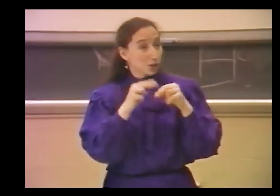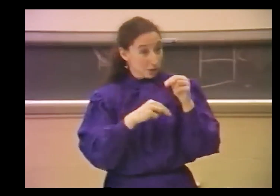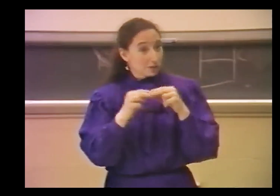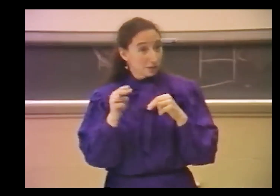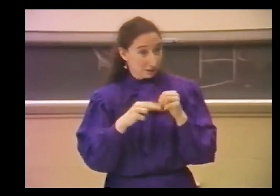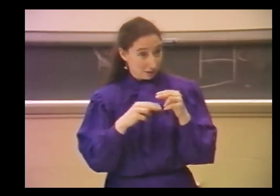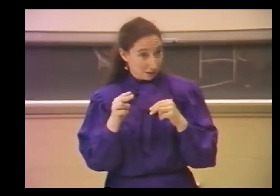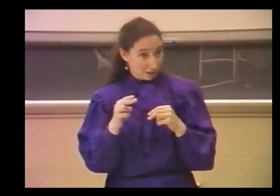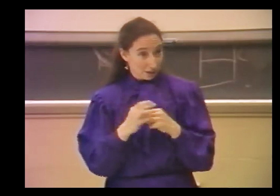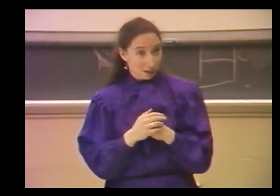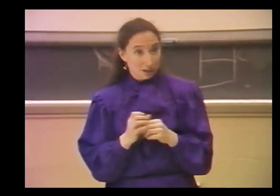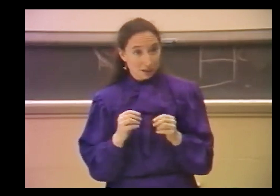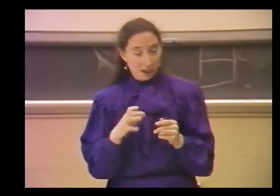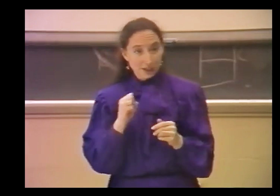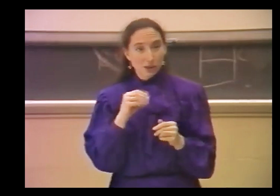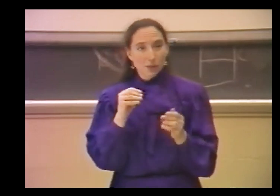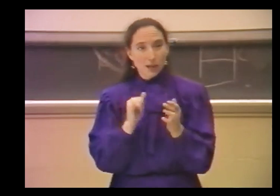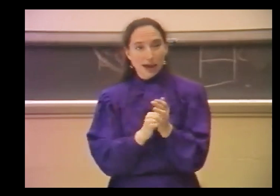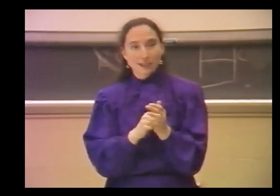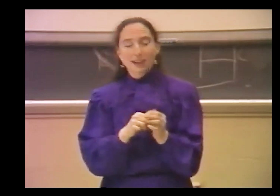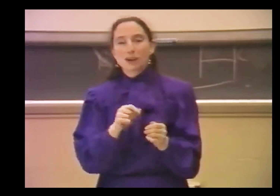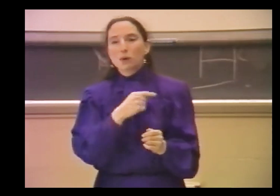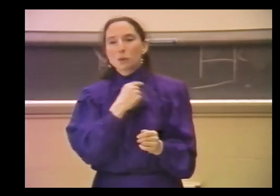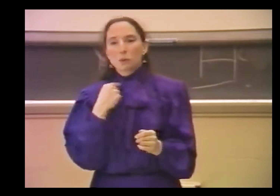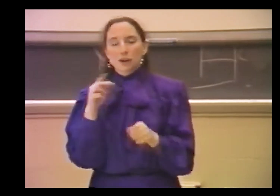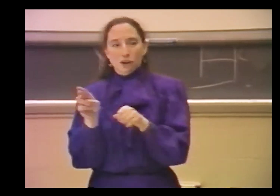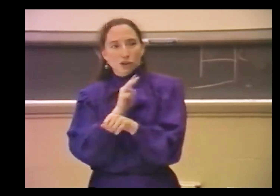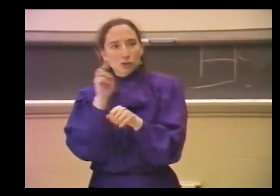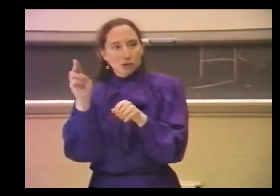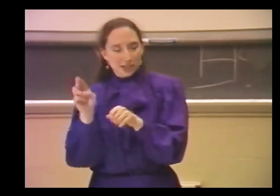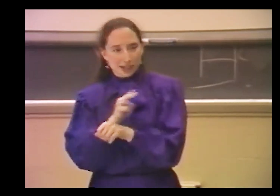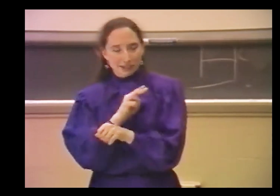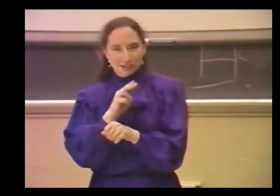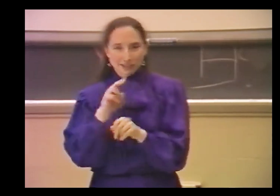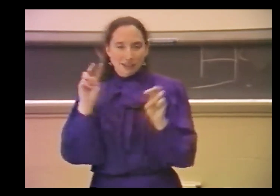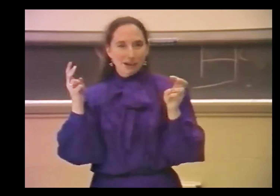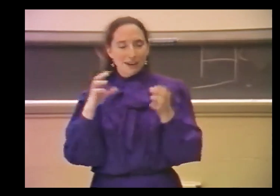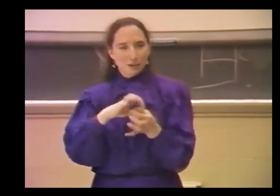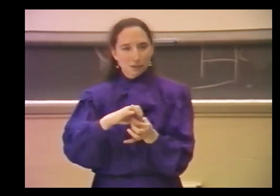structure. Okay, so that we are using a kind of